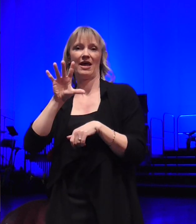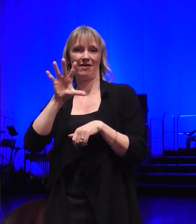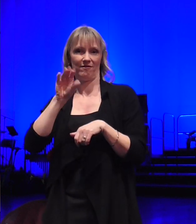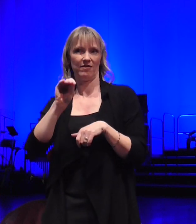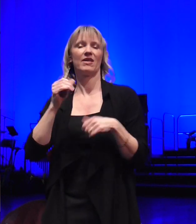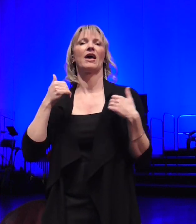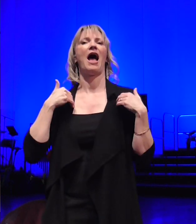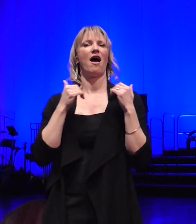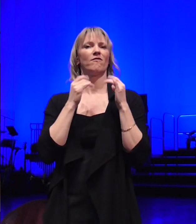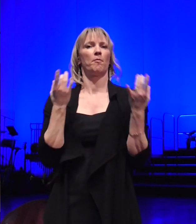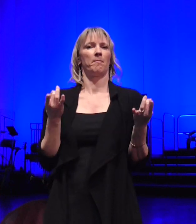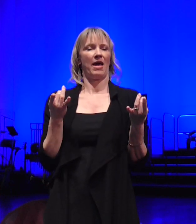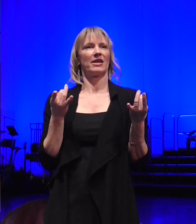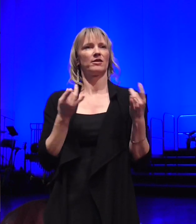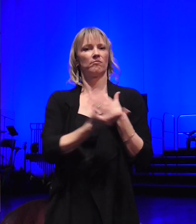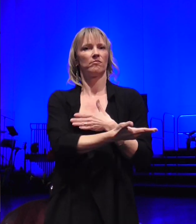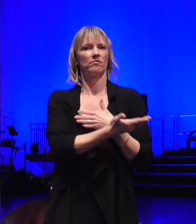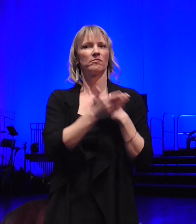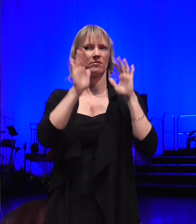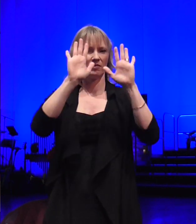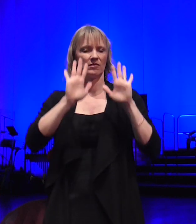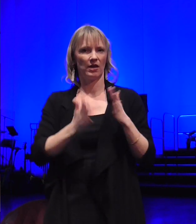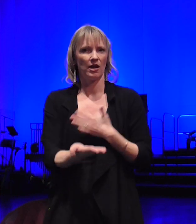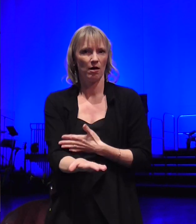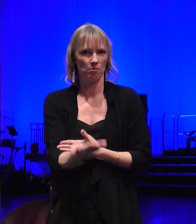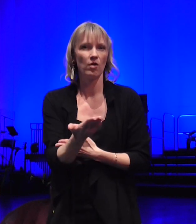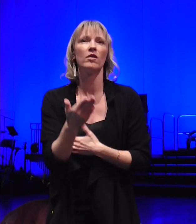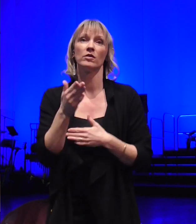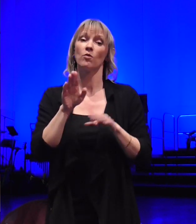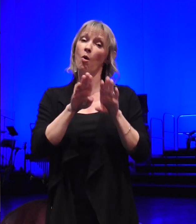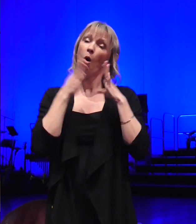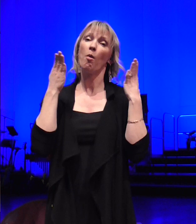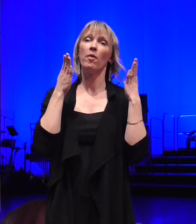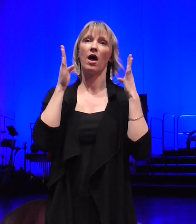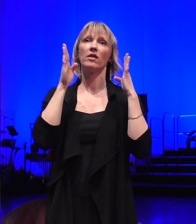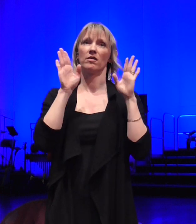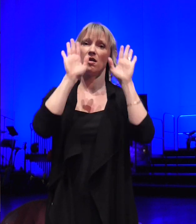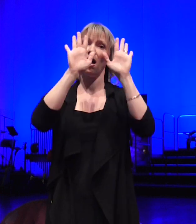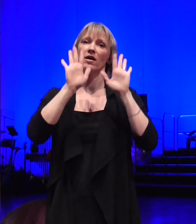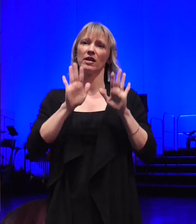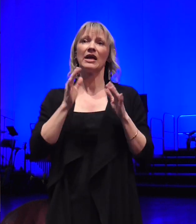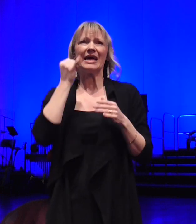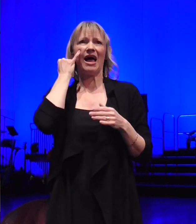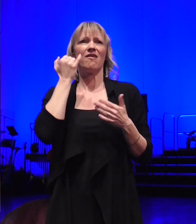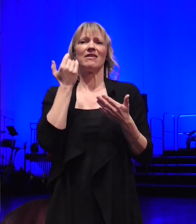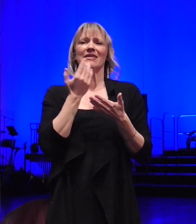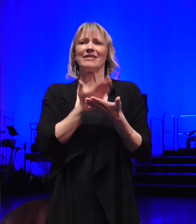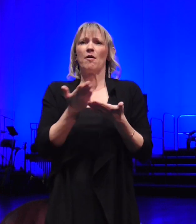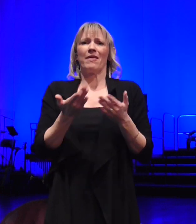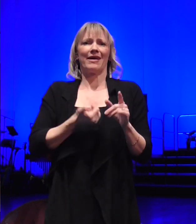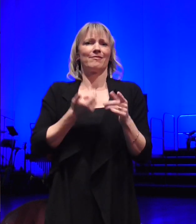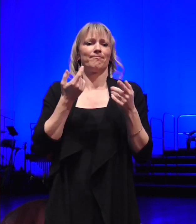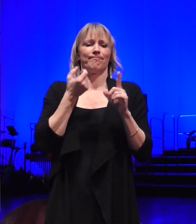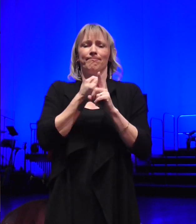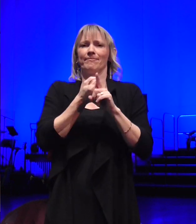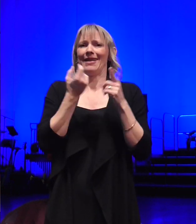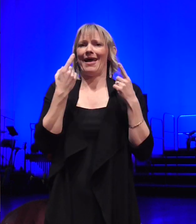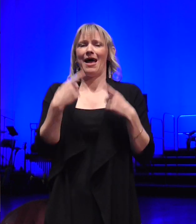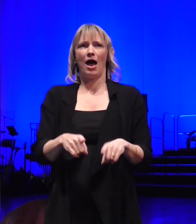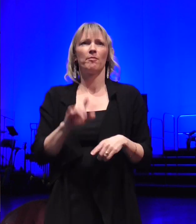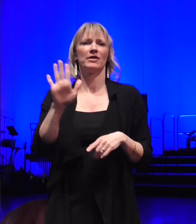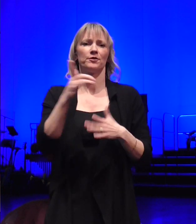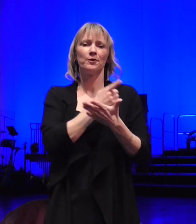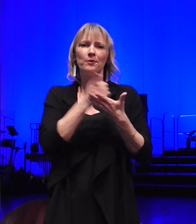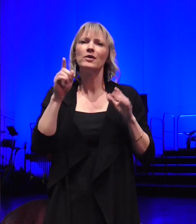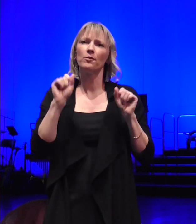one of our practitioners, but it's open all Sunday morning. So especially when something heavy happens during the week, it's just a great extra layer to put on